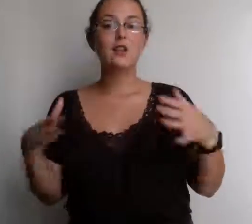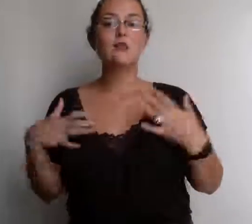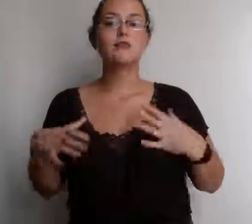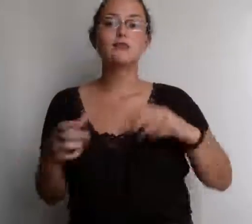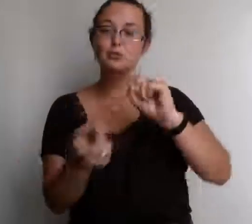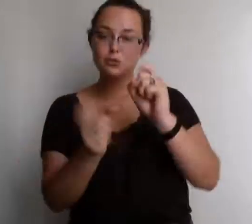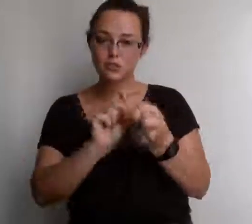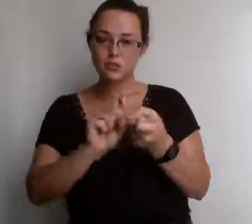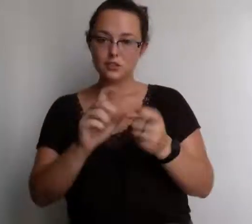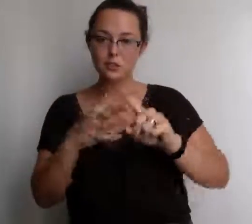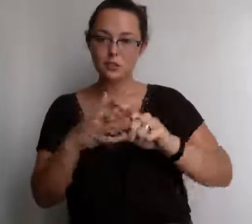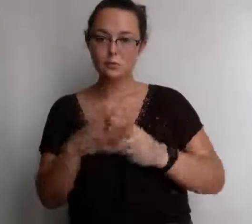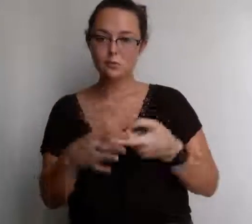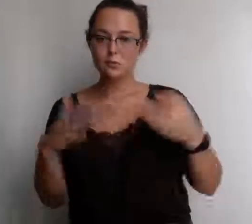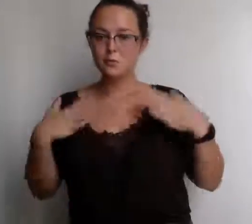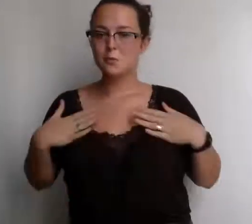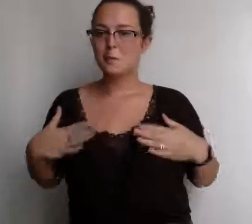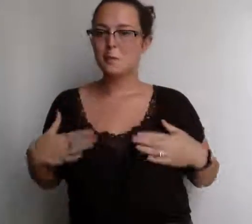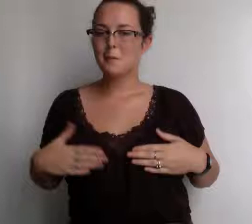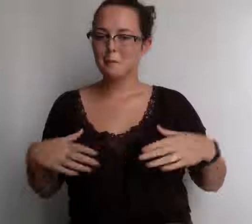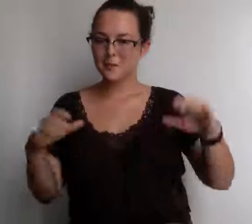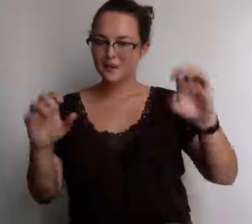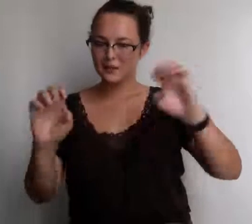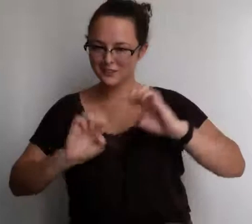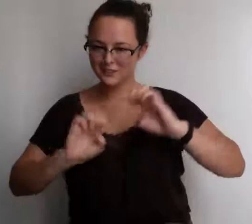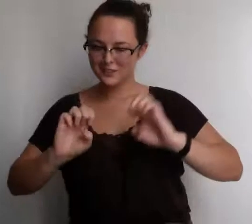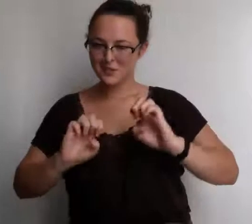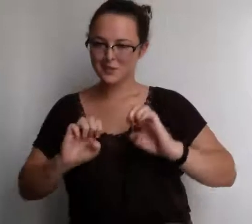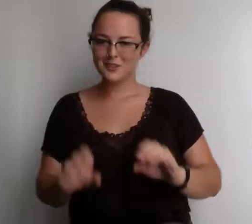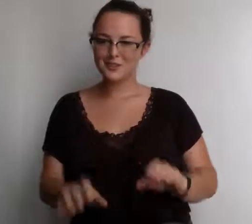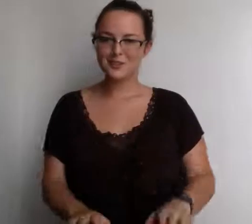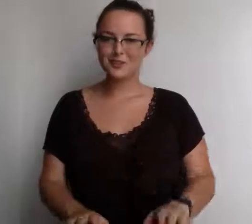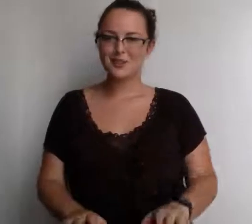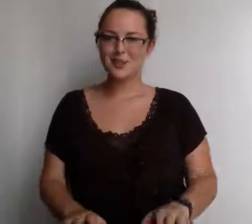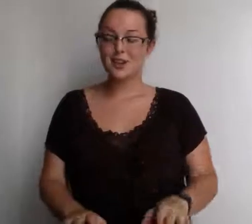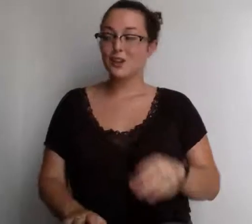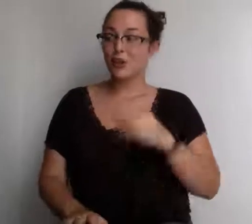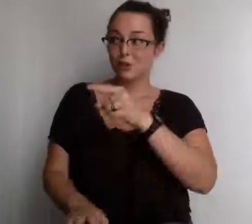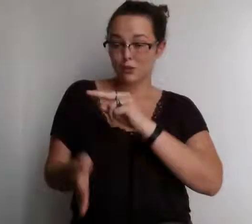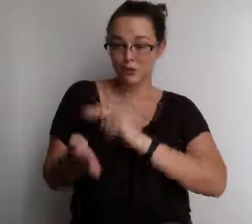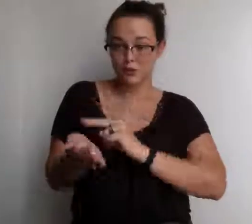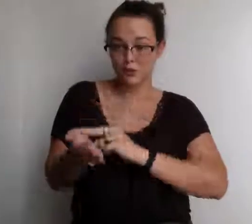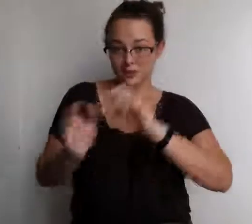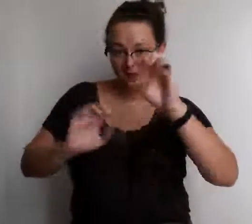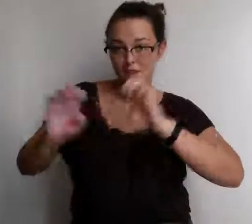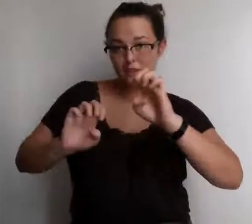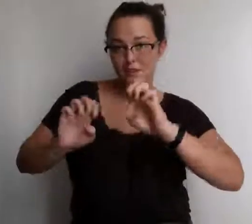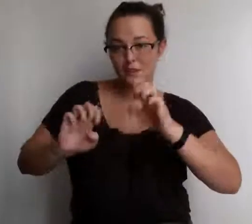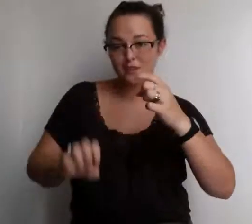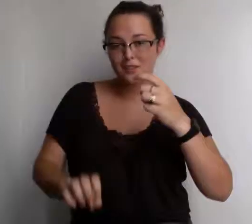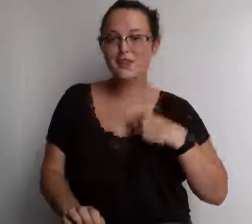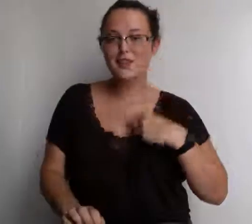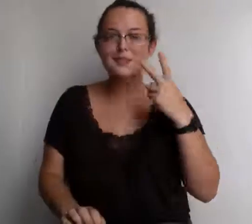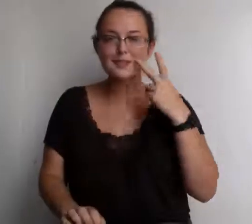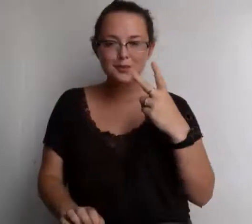you'd like to get changed into a gown, we'll be back for your head-to-toe assessment. Sure, sounds good. Okay, now my student Anna will actually perform the assessment, and I'll be here to